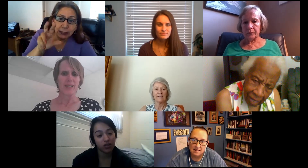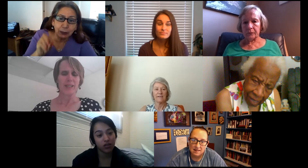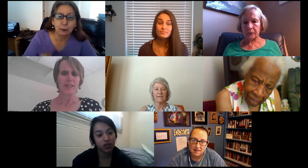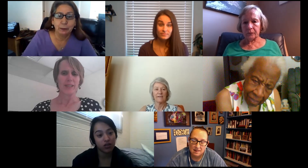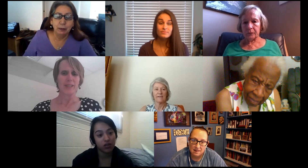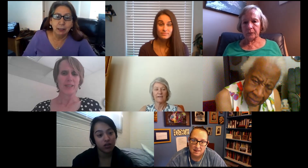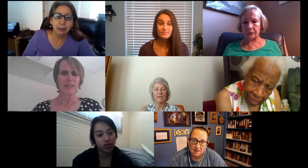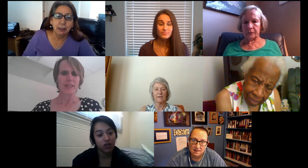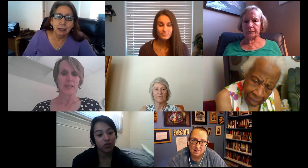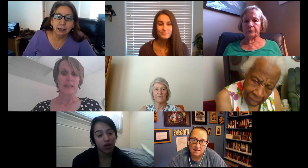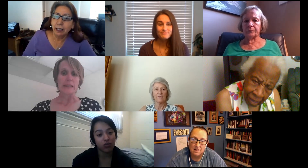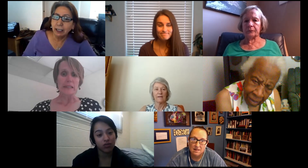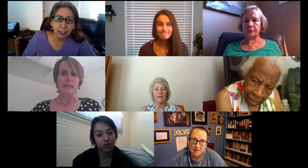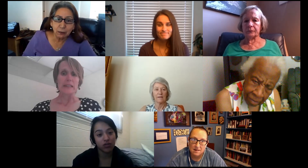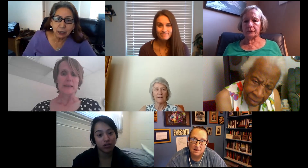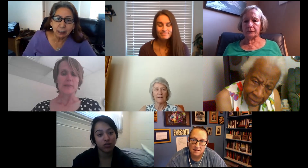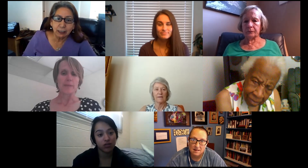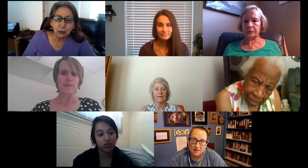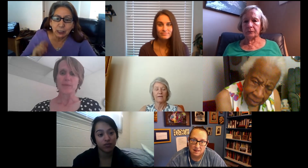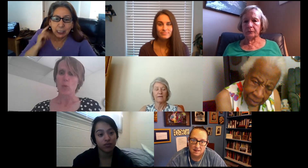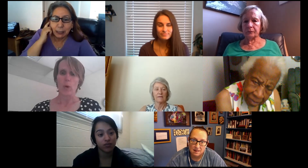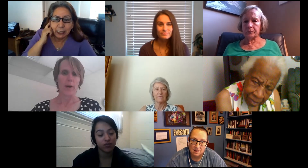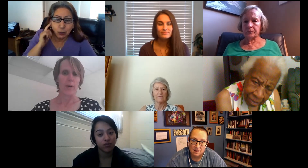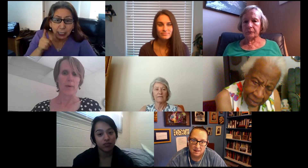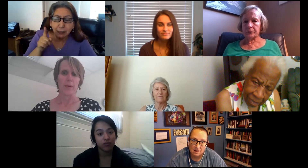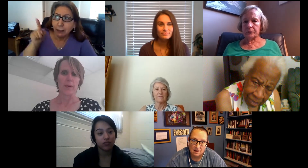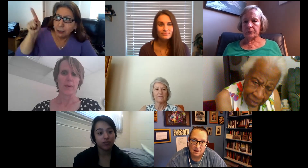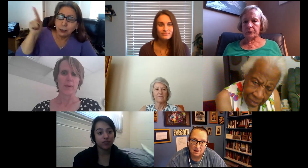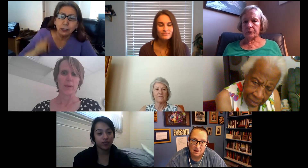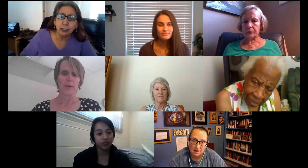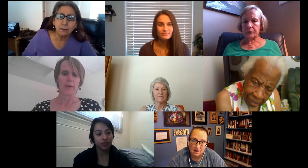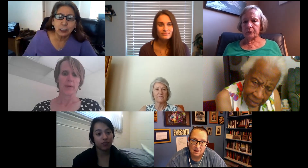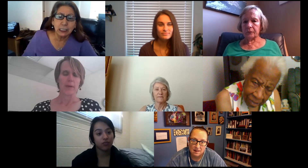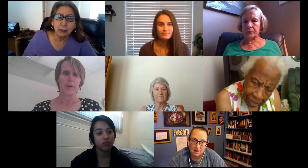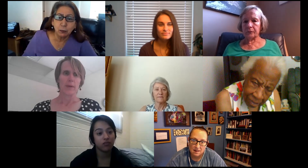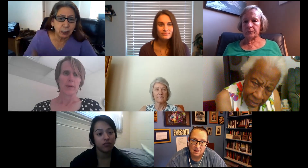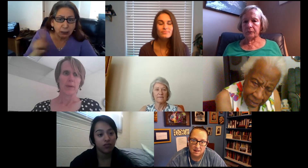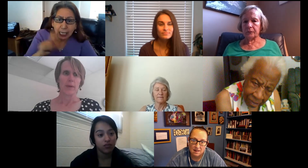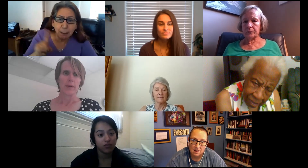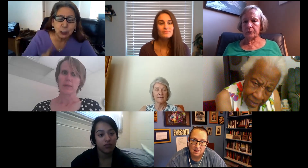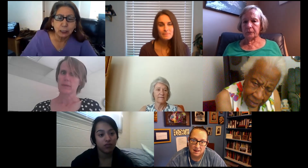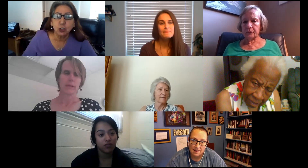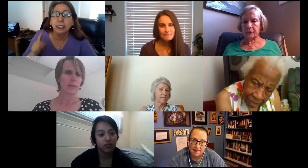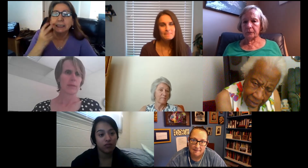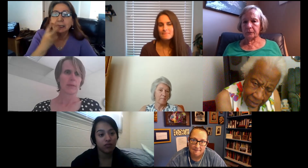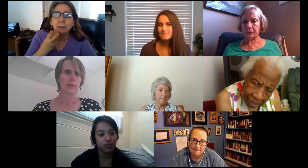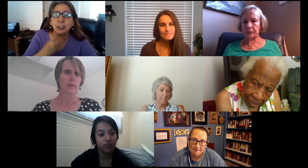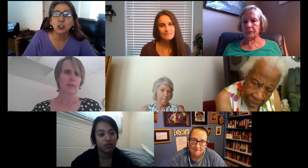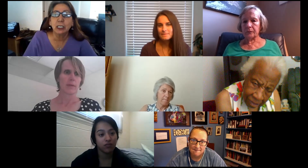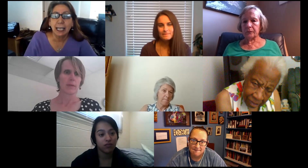30, not 100. So anybody, try turning off your TV without caption and try to see how much you can